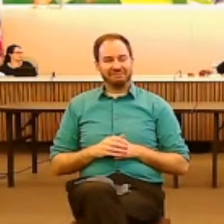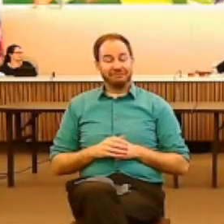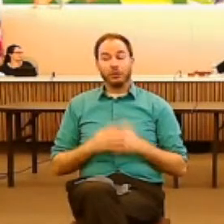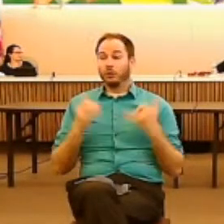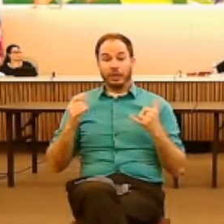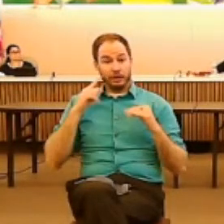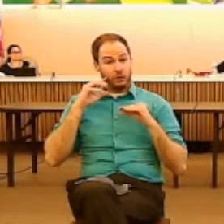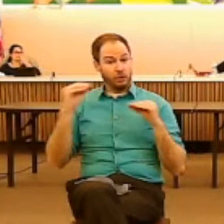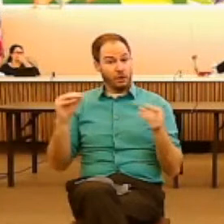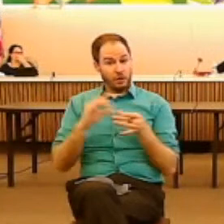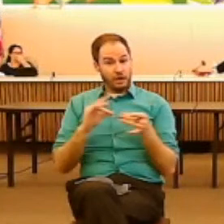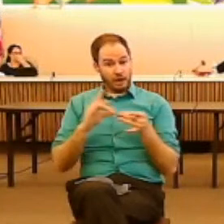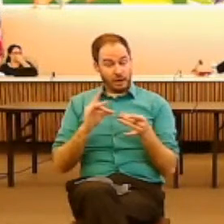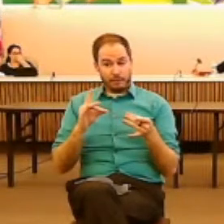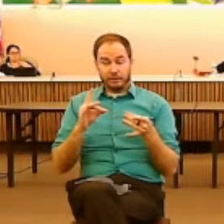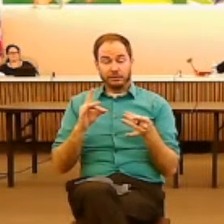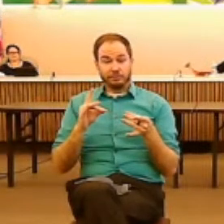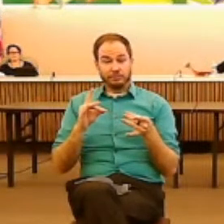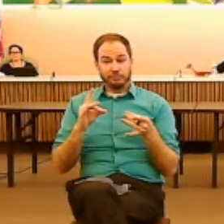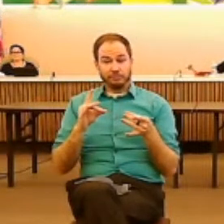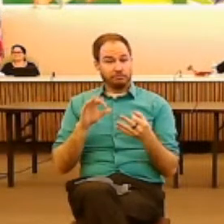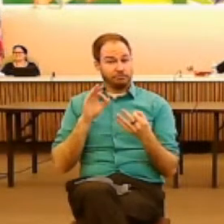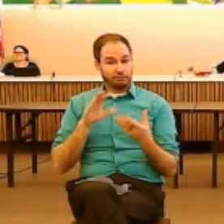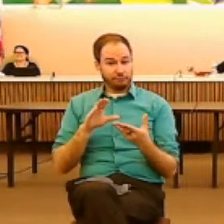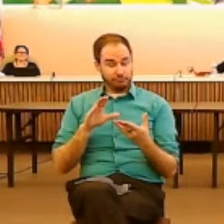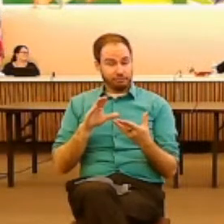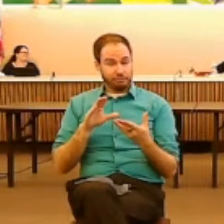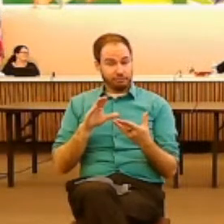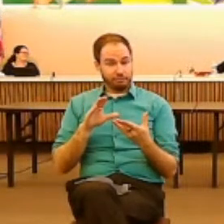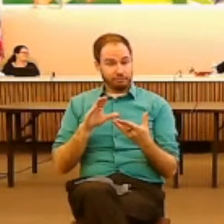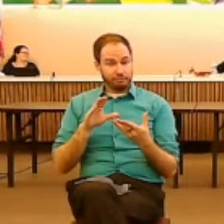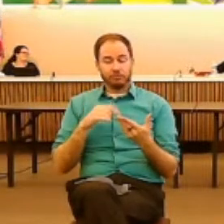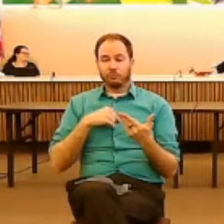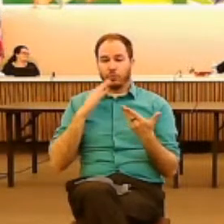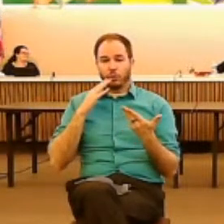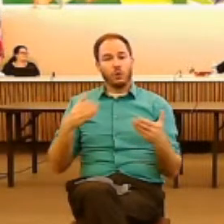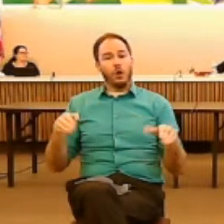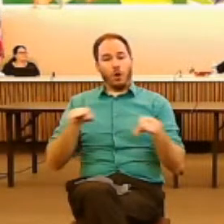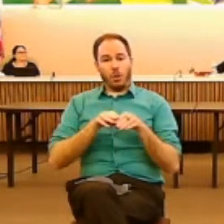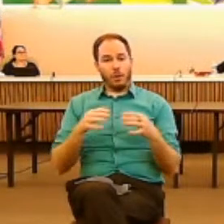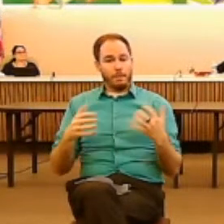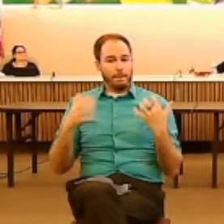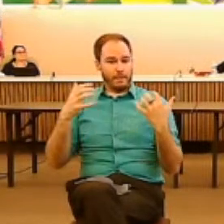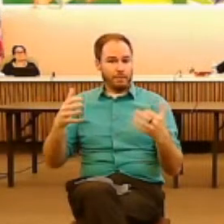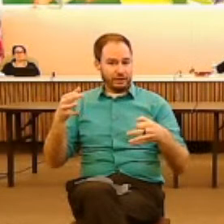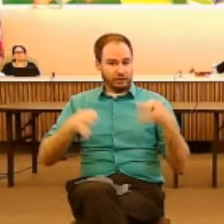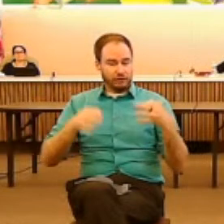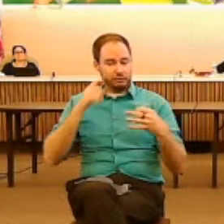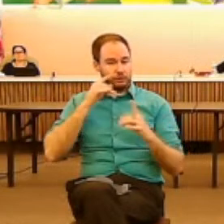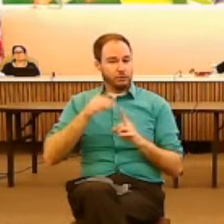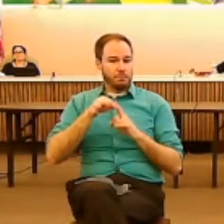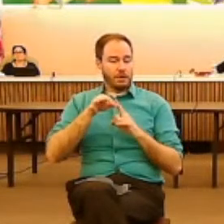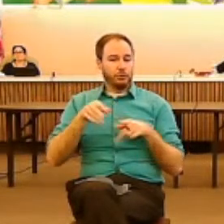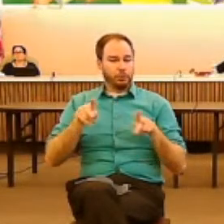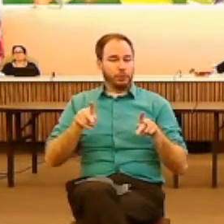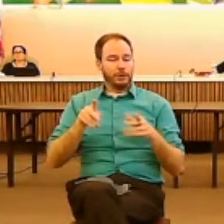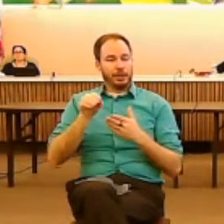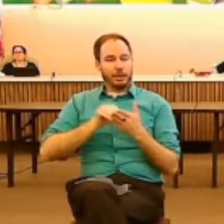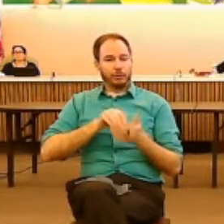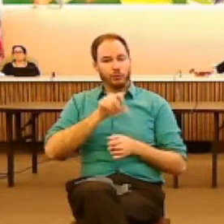So hearing no further input, I'm going to close the public hearing for special use permit application number